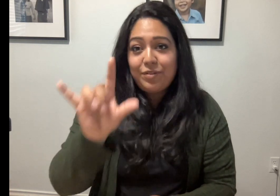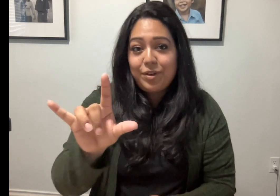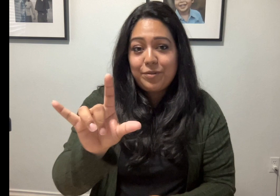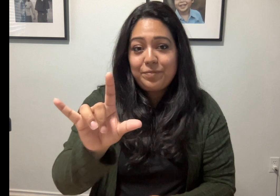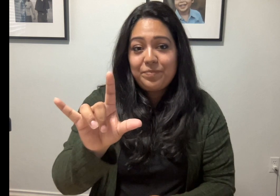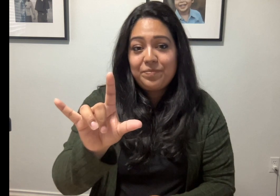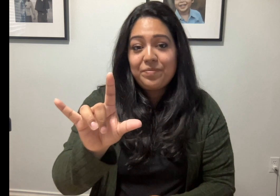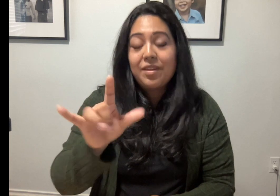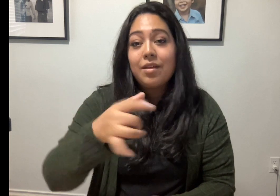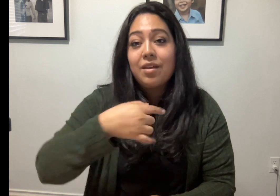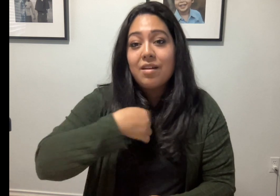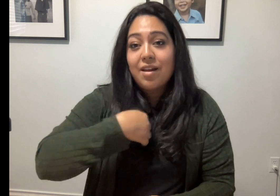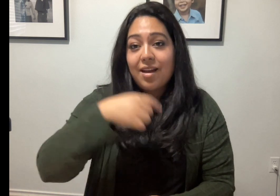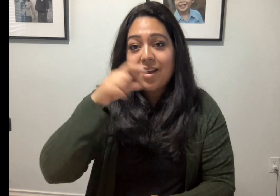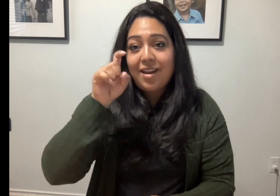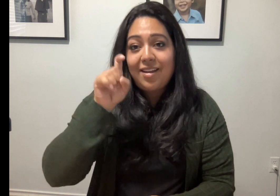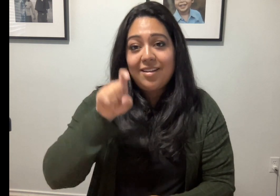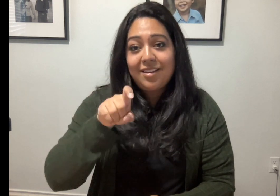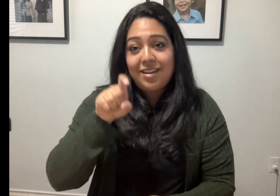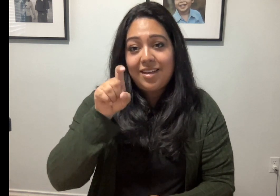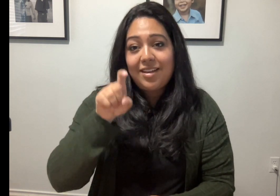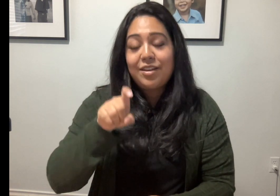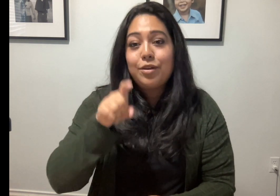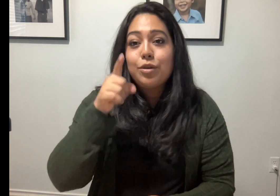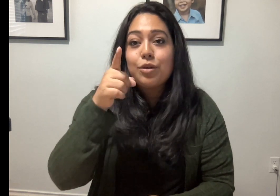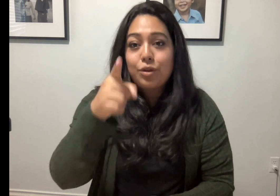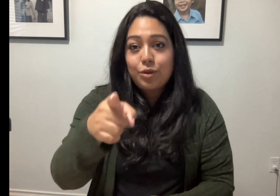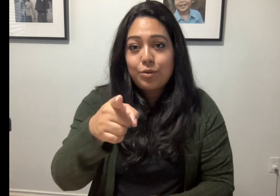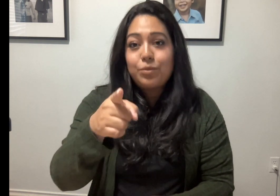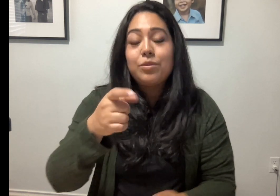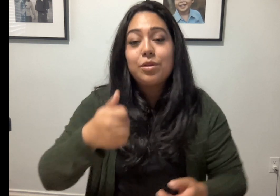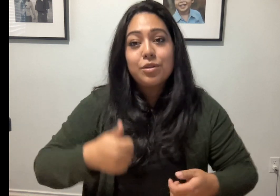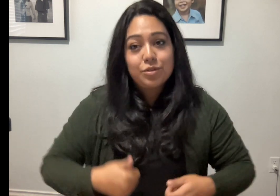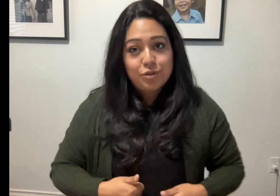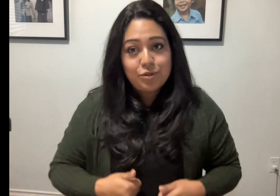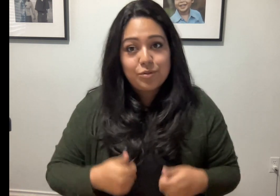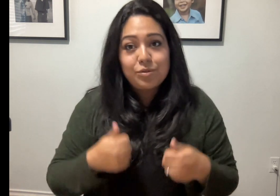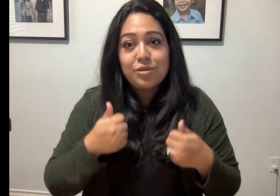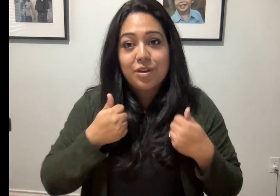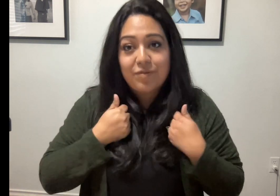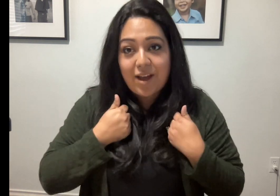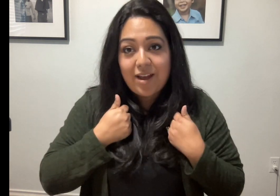you. I need you to survive.